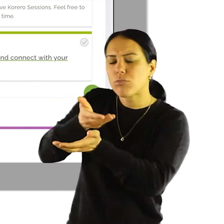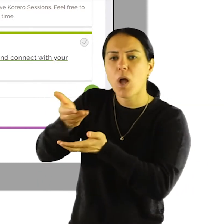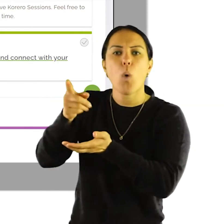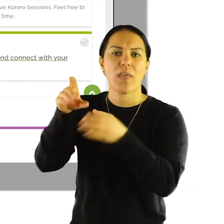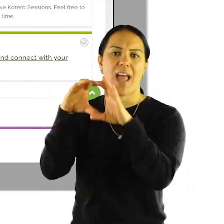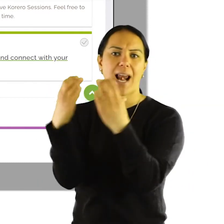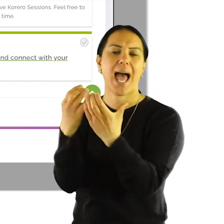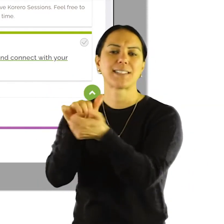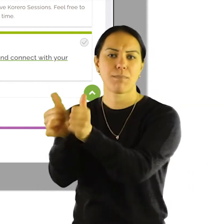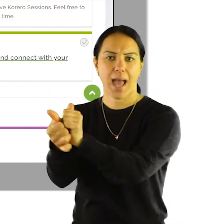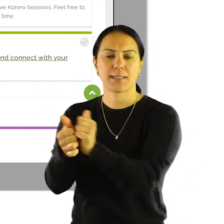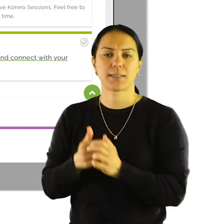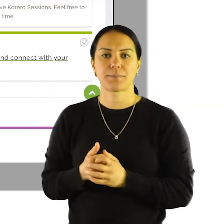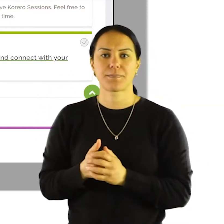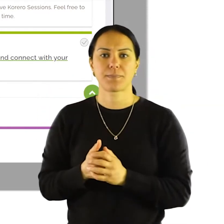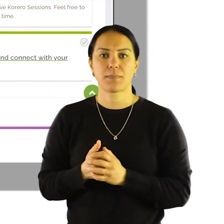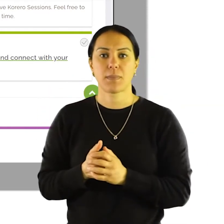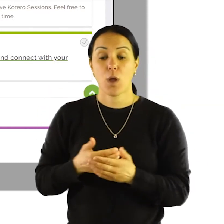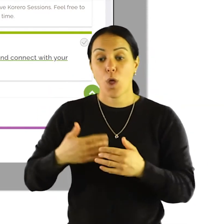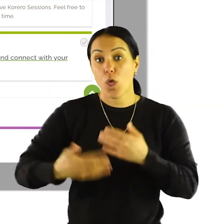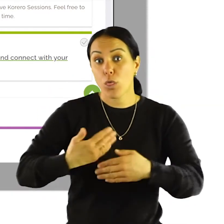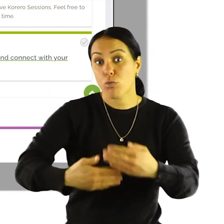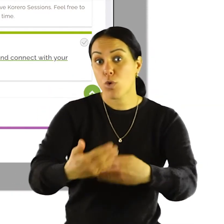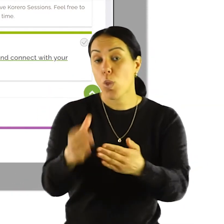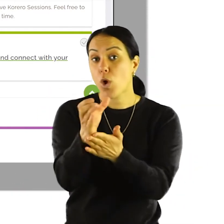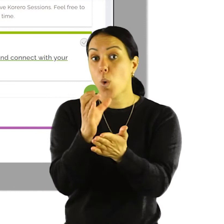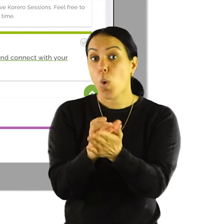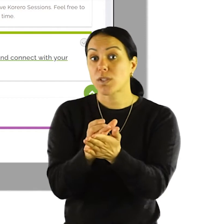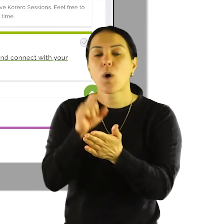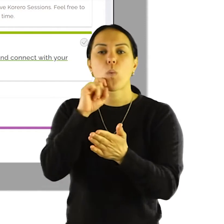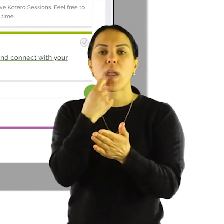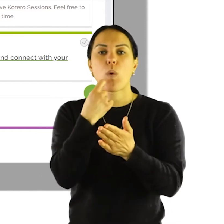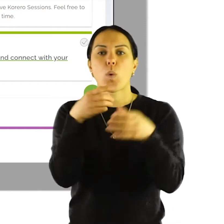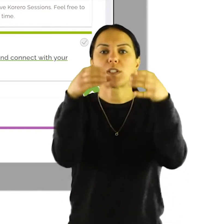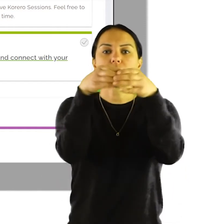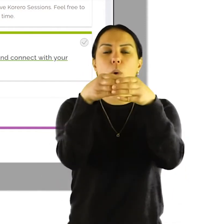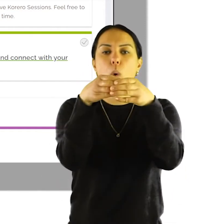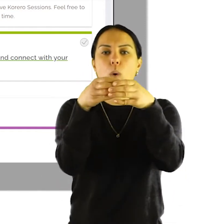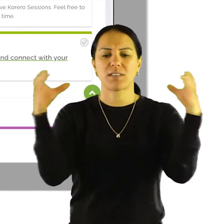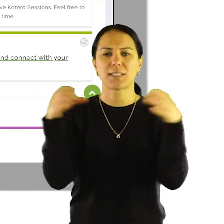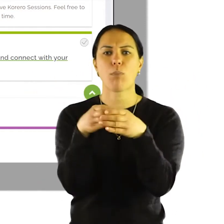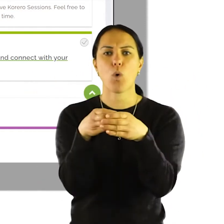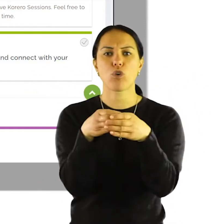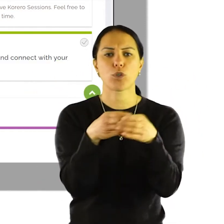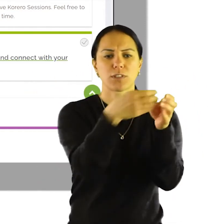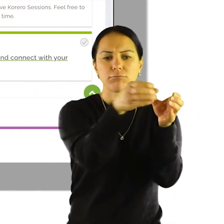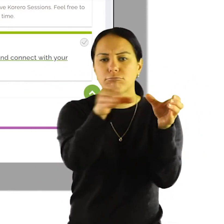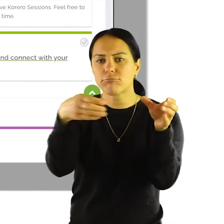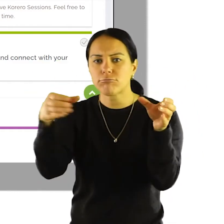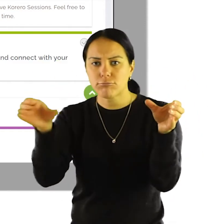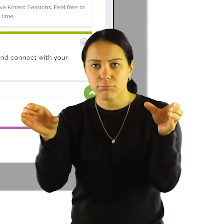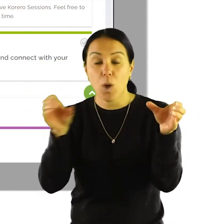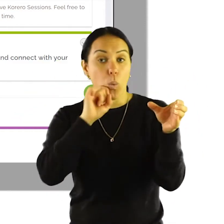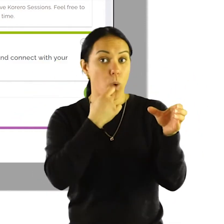fellow classmates. During the course, we will be breaking you into smaller groups, but to find your